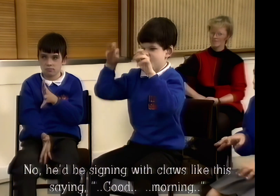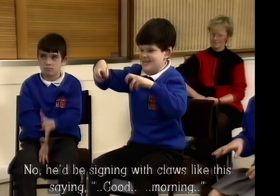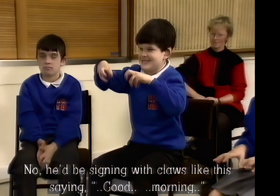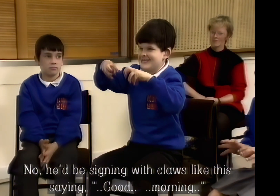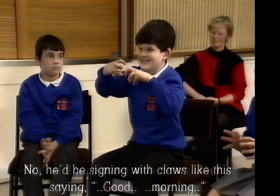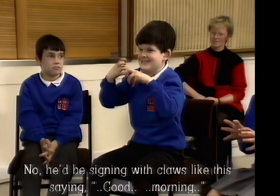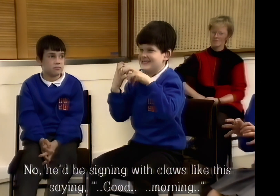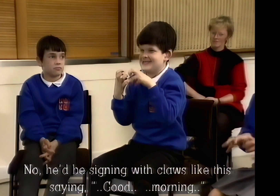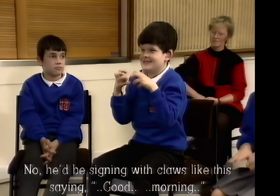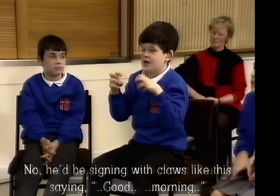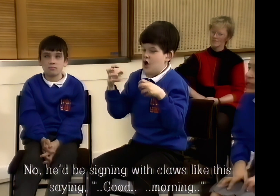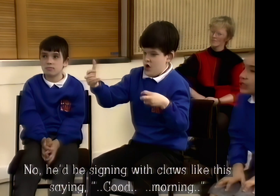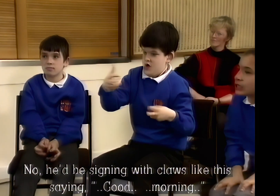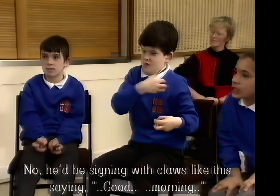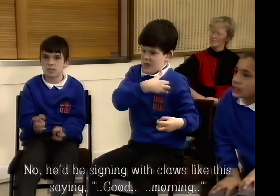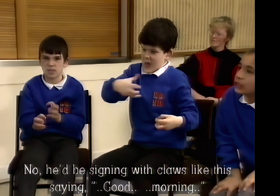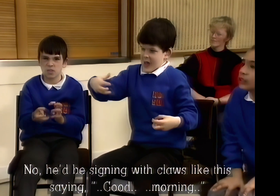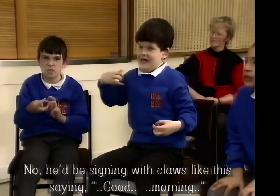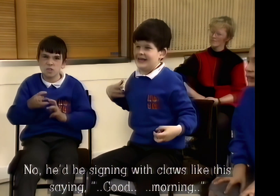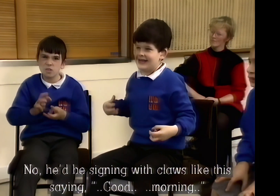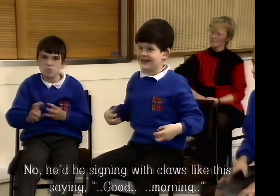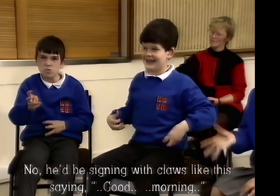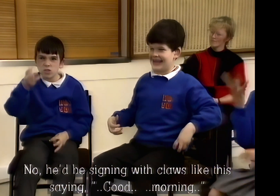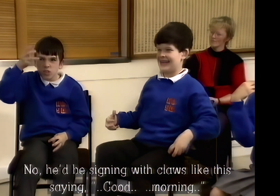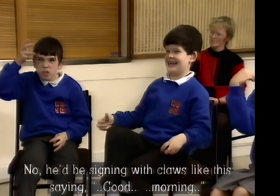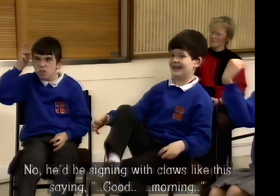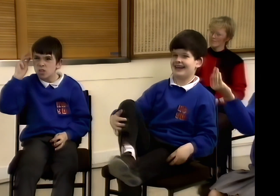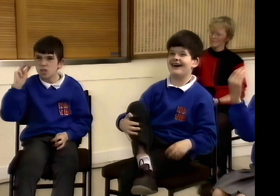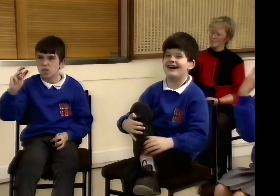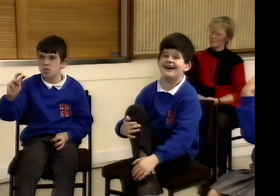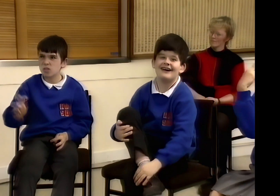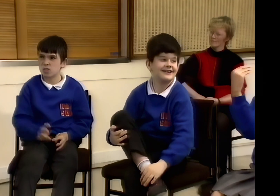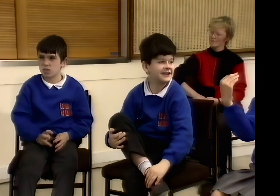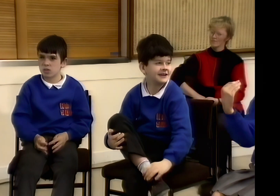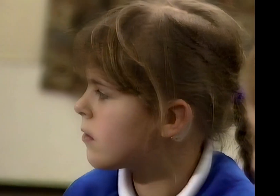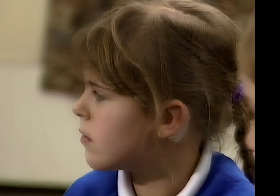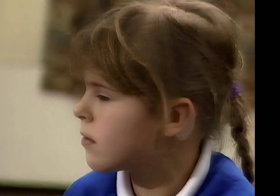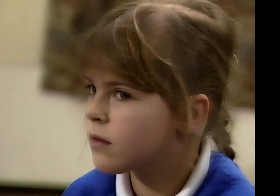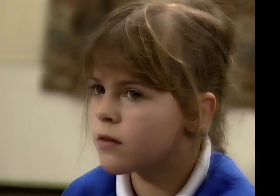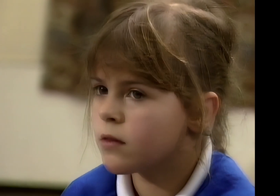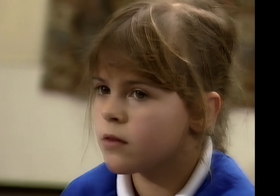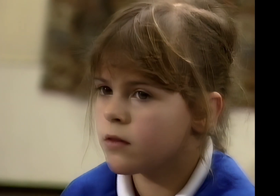No. He'd be signing with claws like this, saying, "Good morning." What's your name?